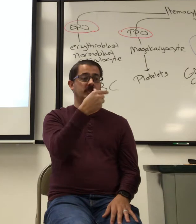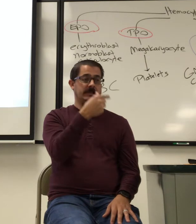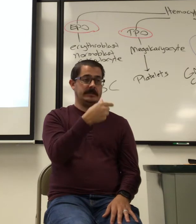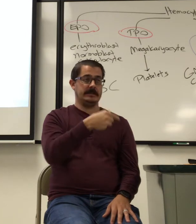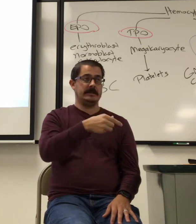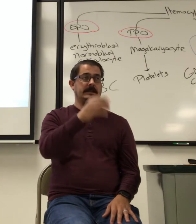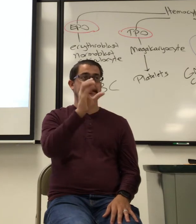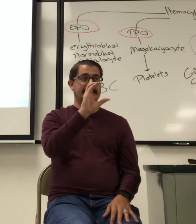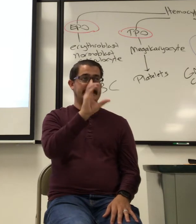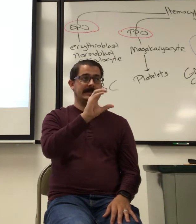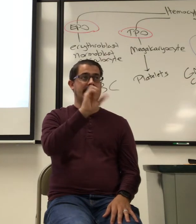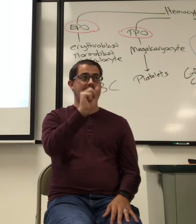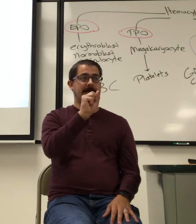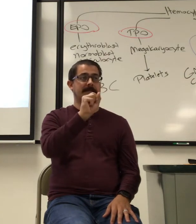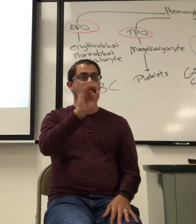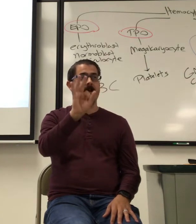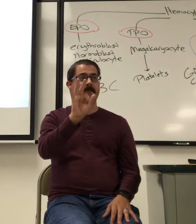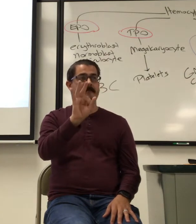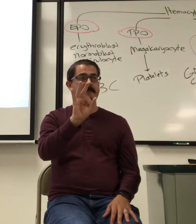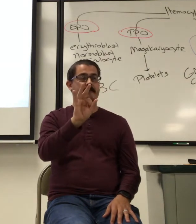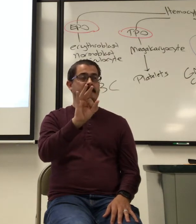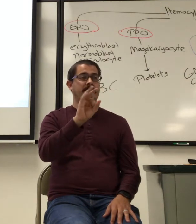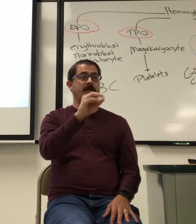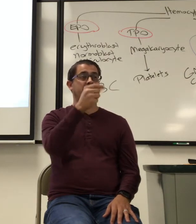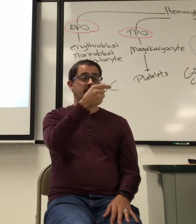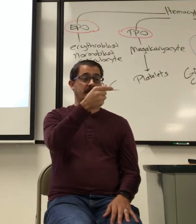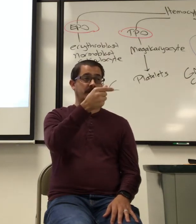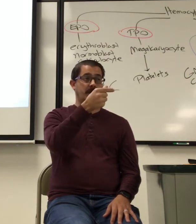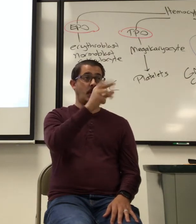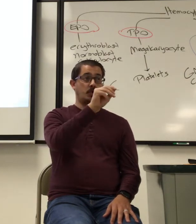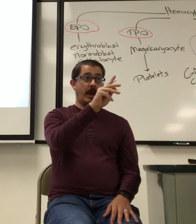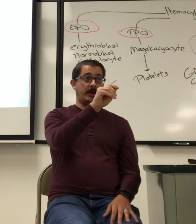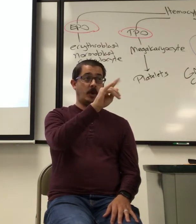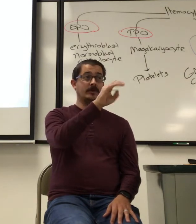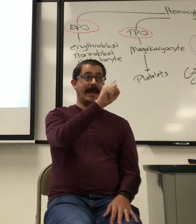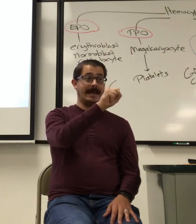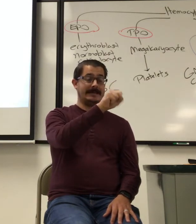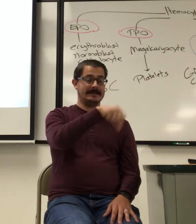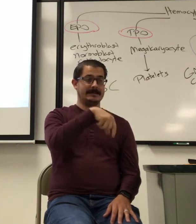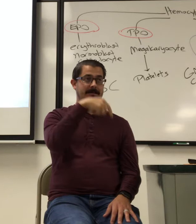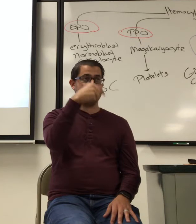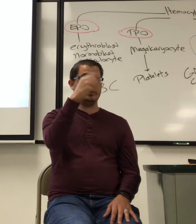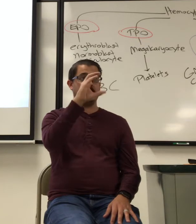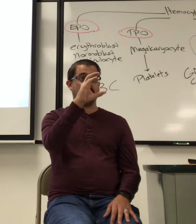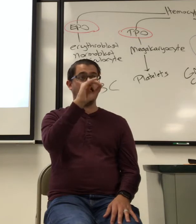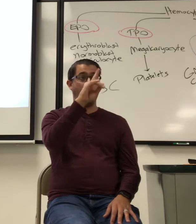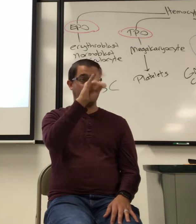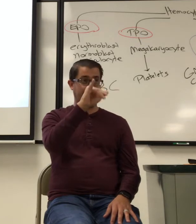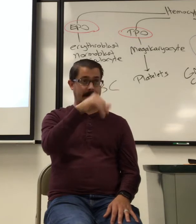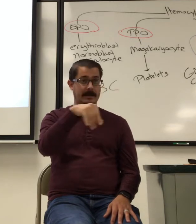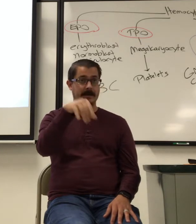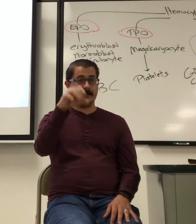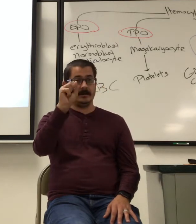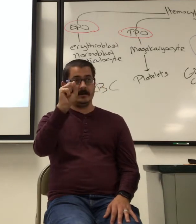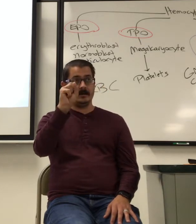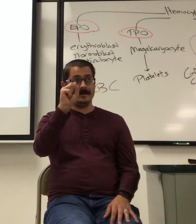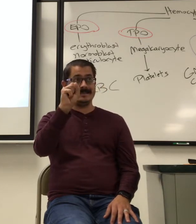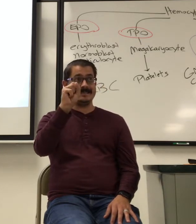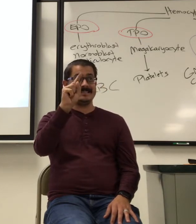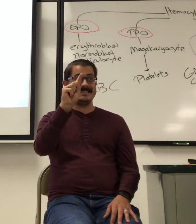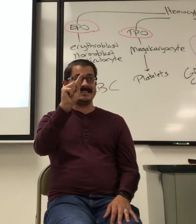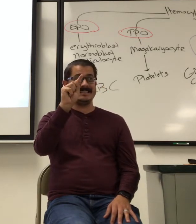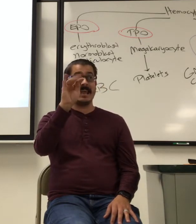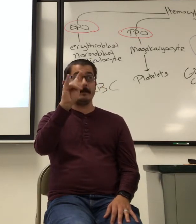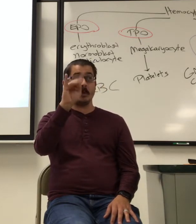GCSF, which stands for granulocyte colony